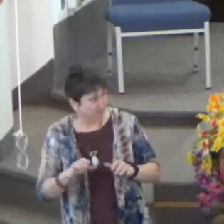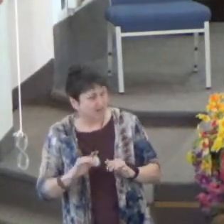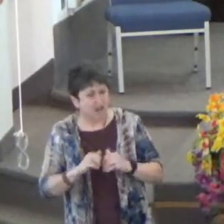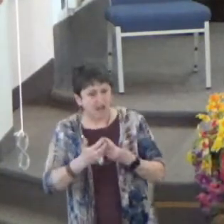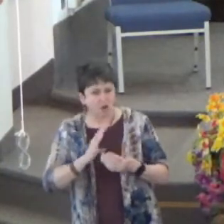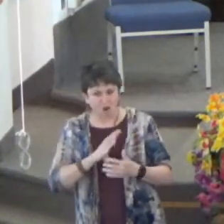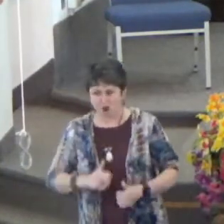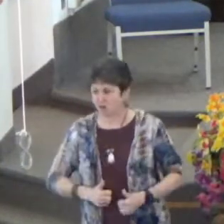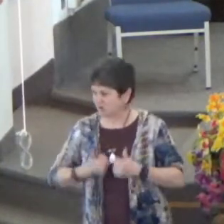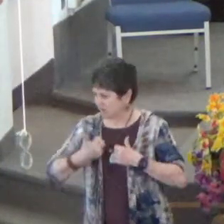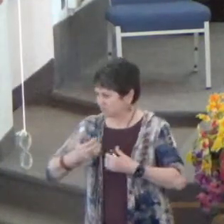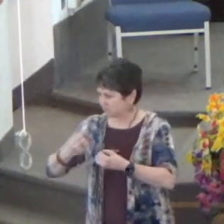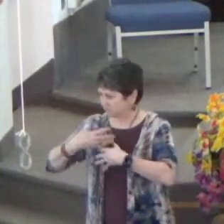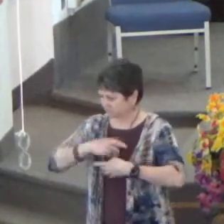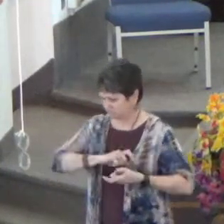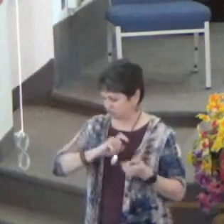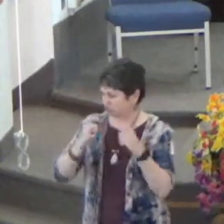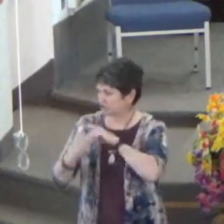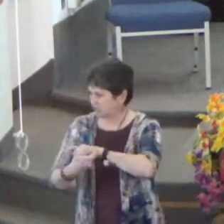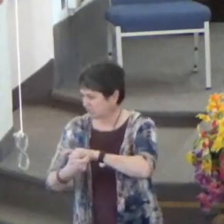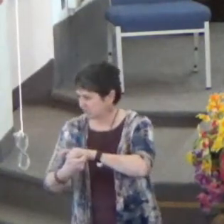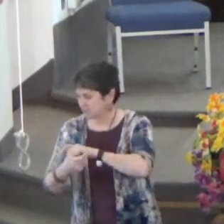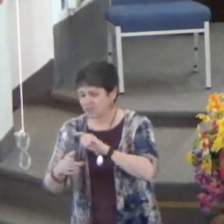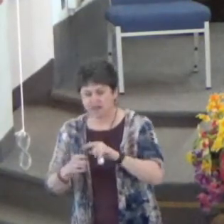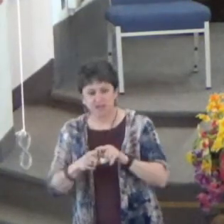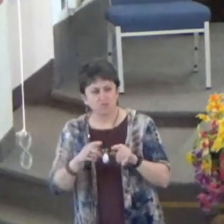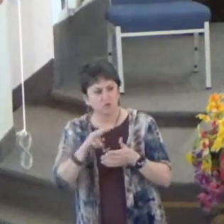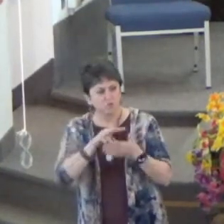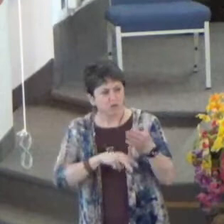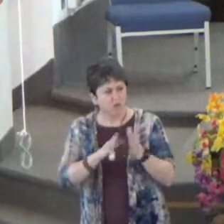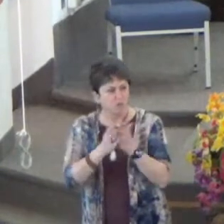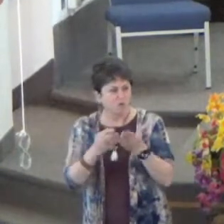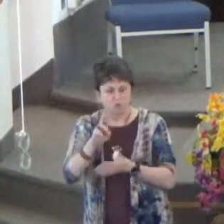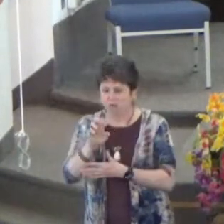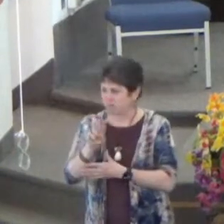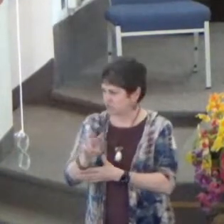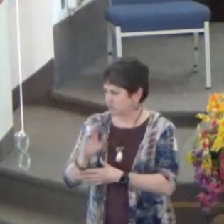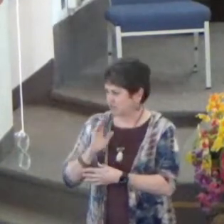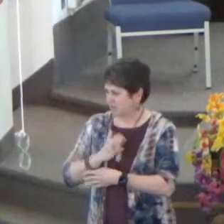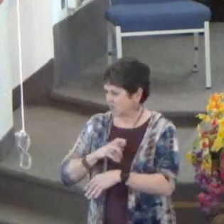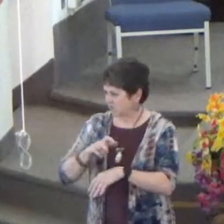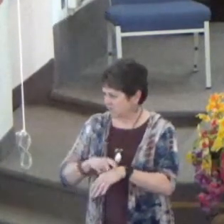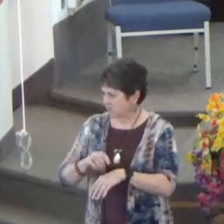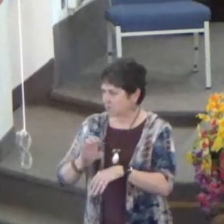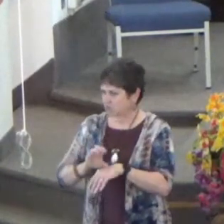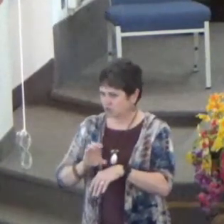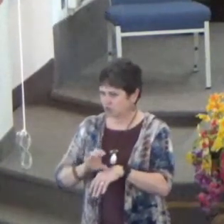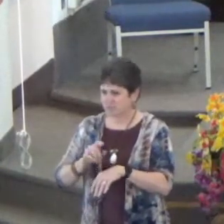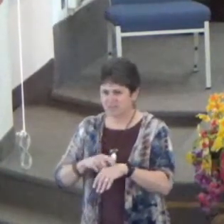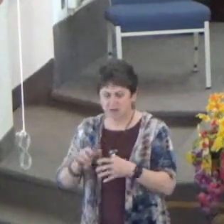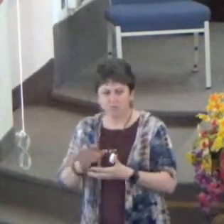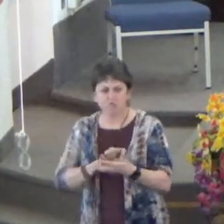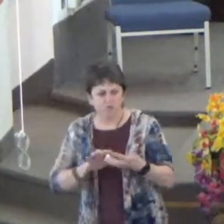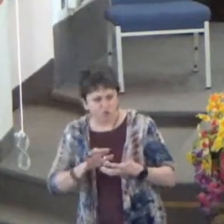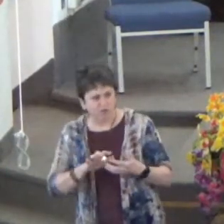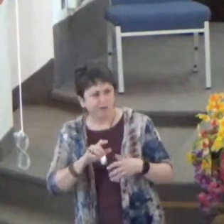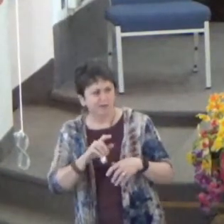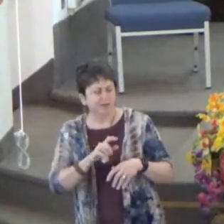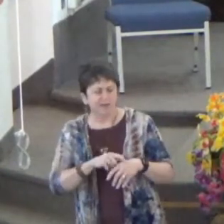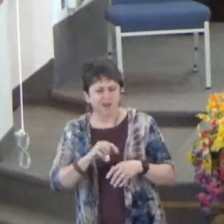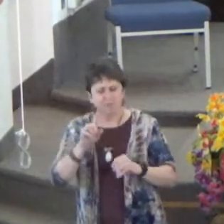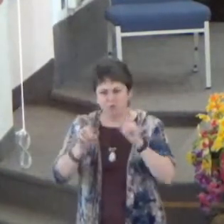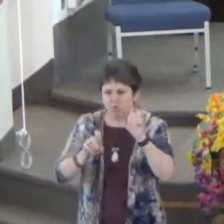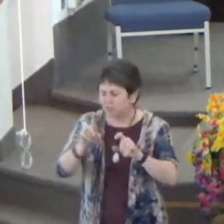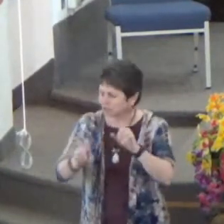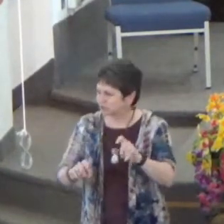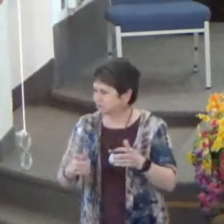our lives have been changed. And as we come to the book of Revelation, it was a dark time in the church, a time of confusion, a time of